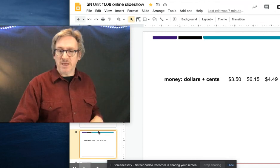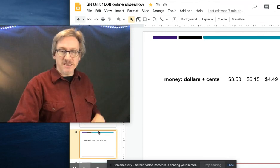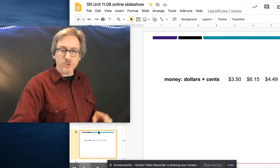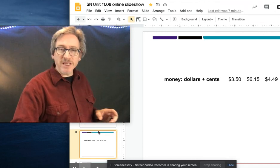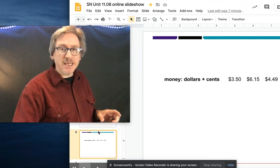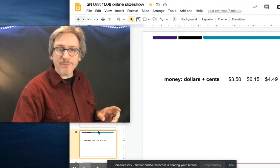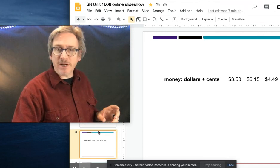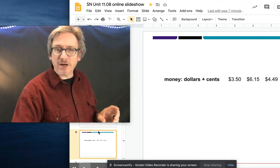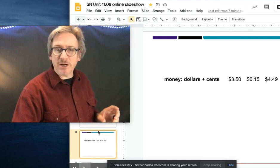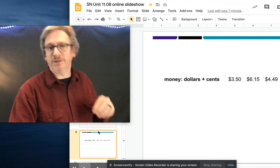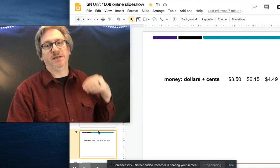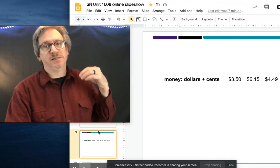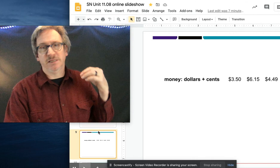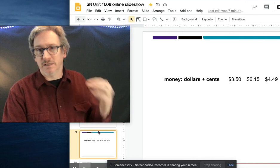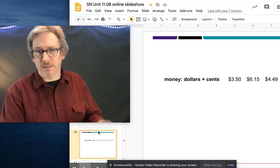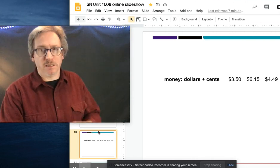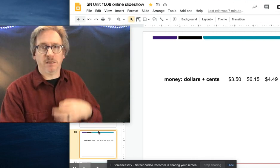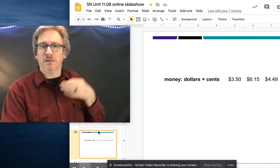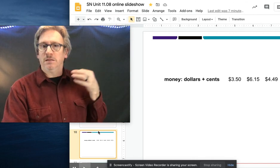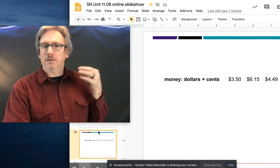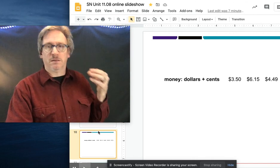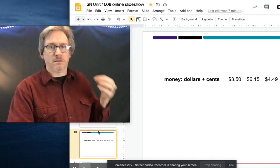Right? So we can keep on going with these.